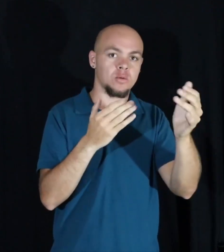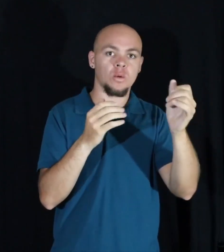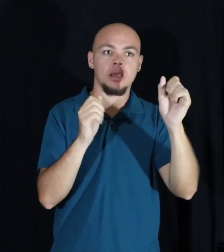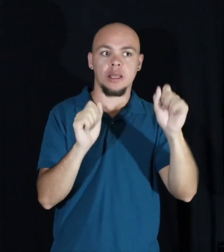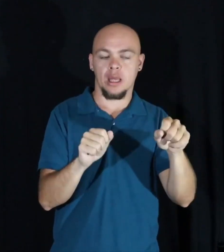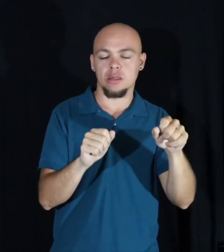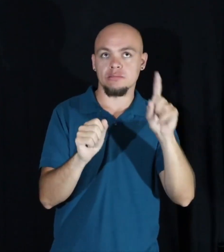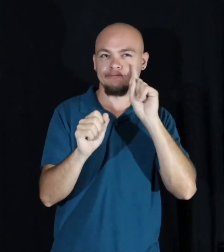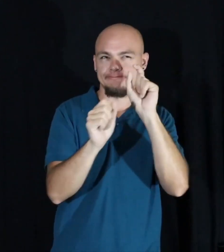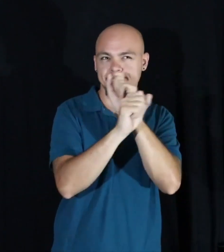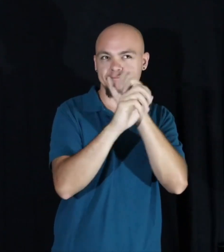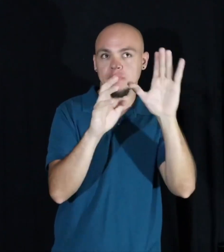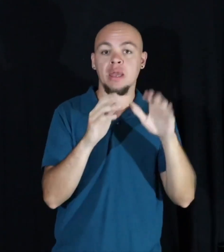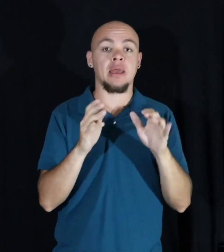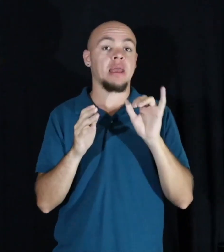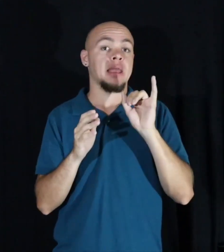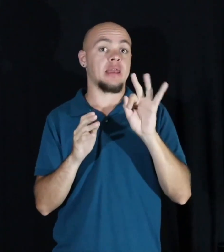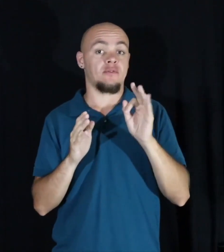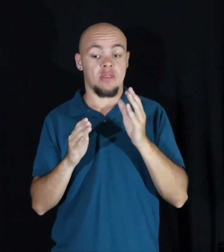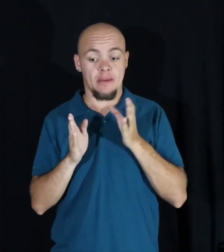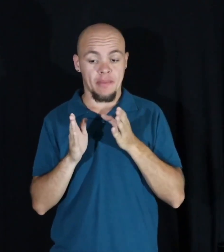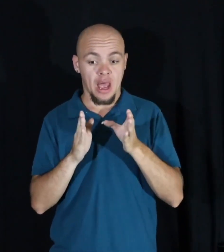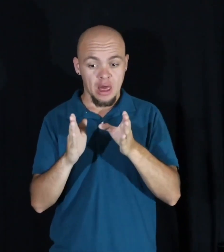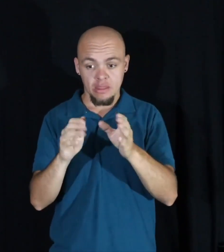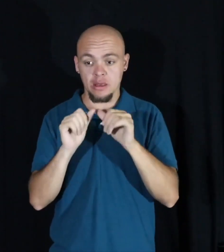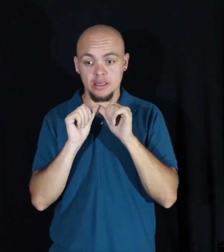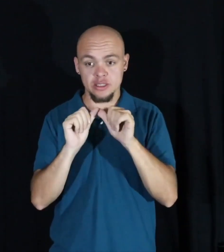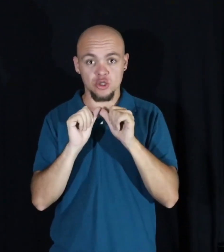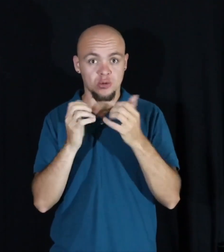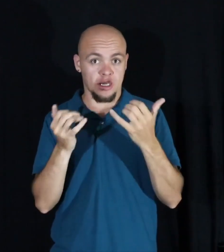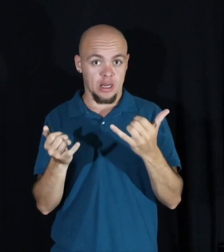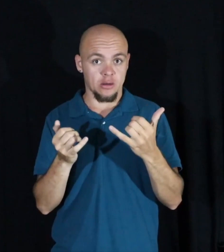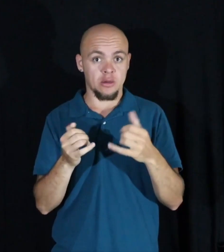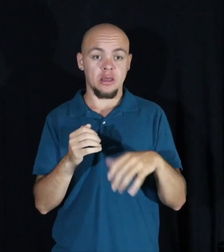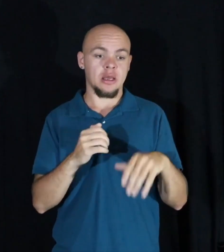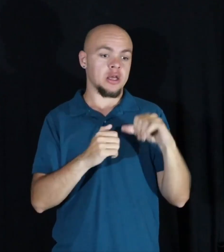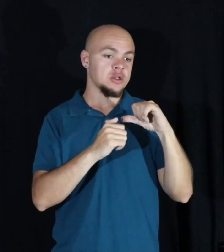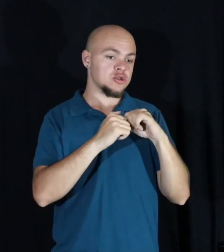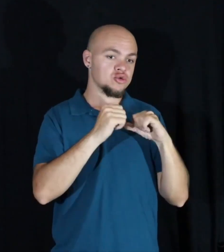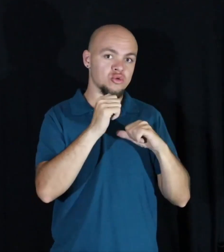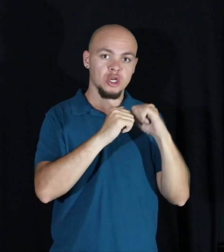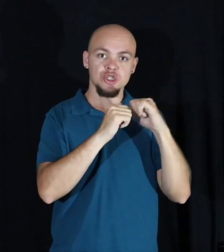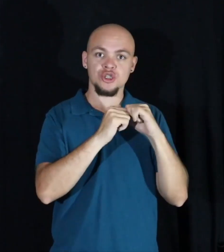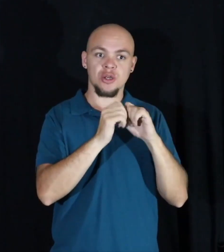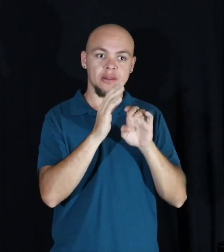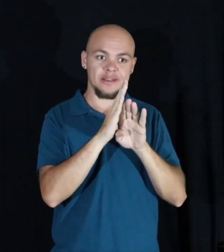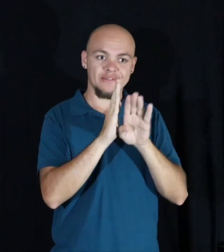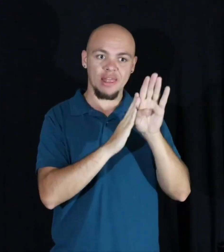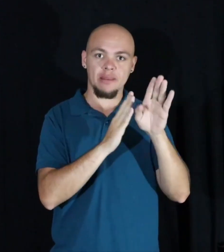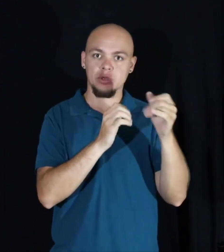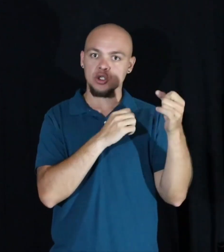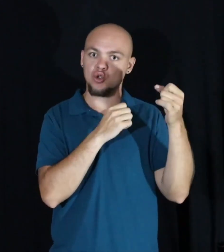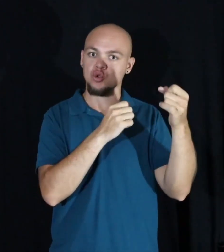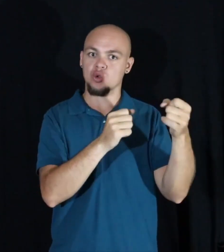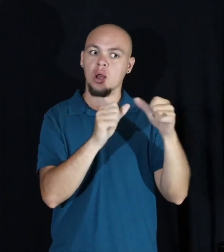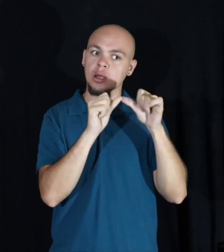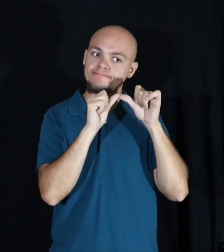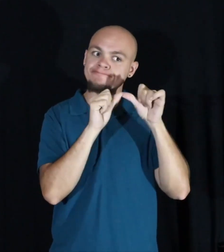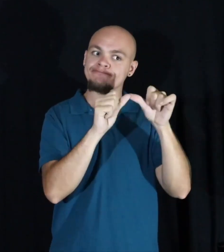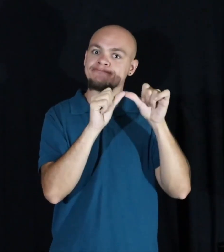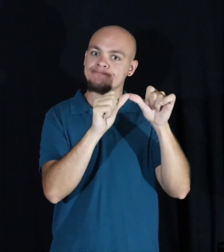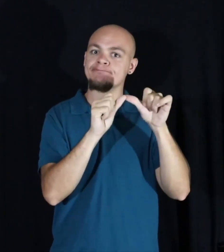that they've already been moving in and not building the infrastructure and certain things that we need to uphold